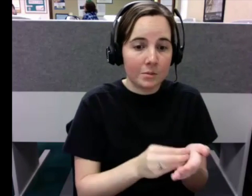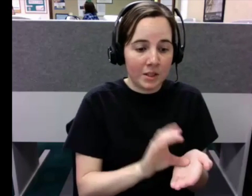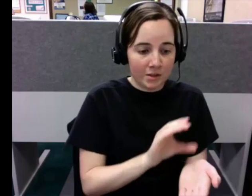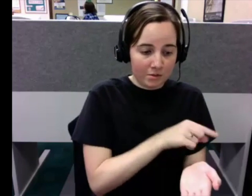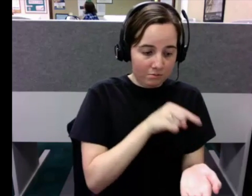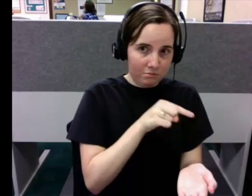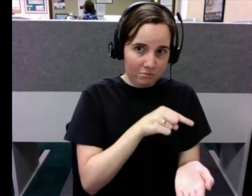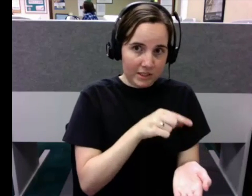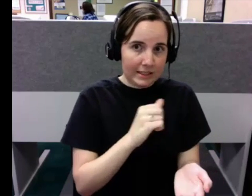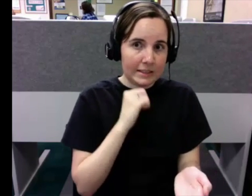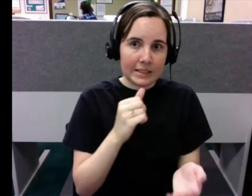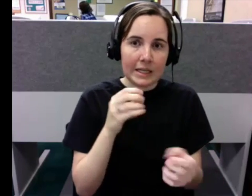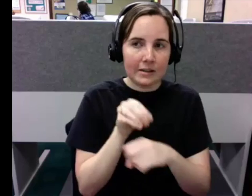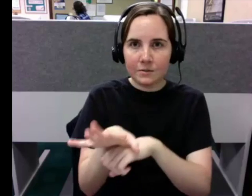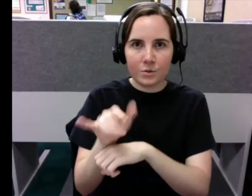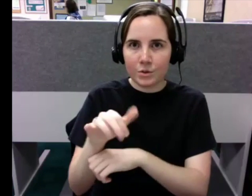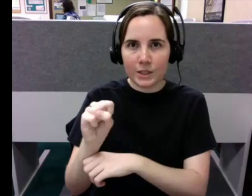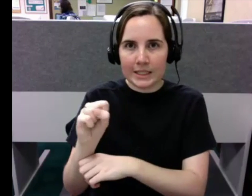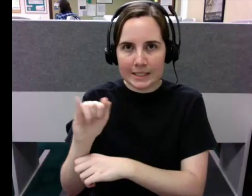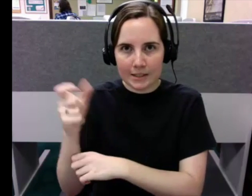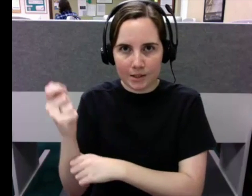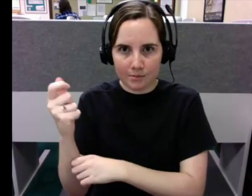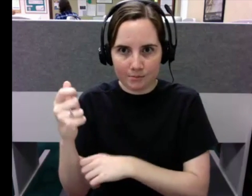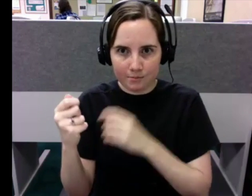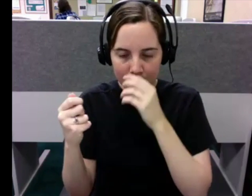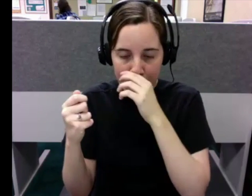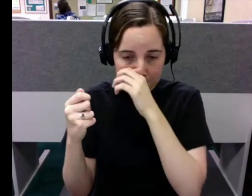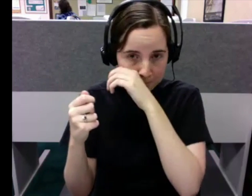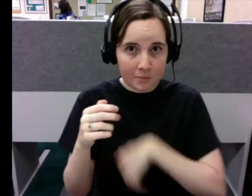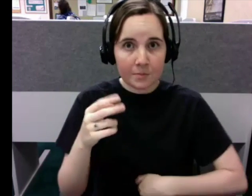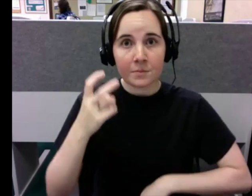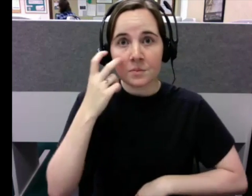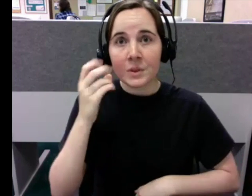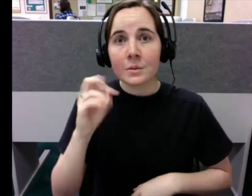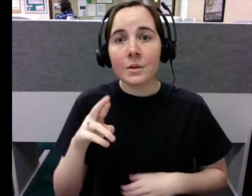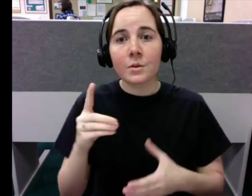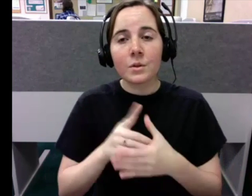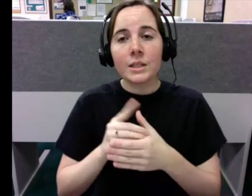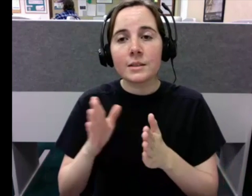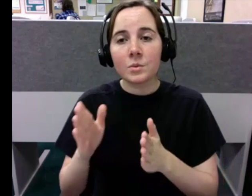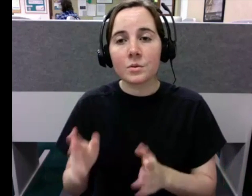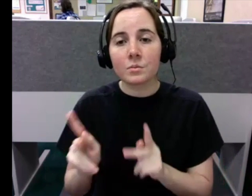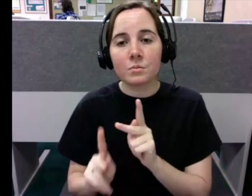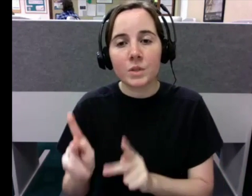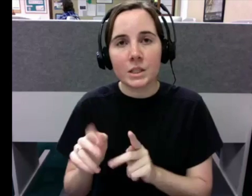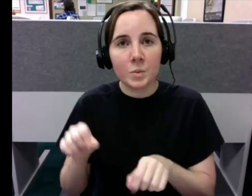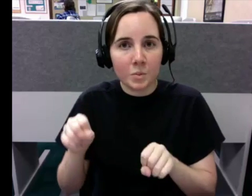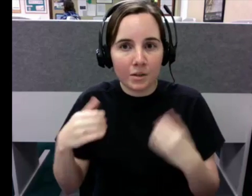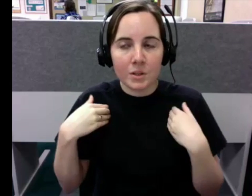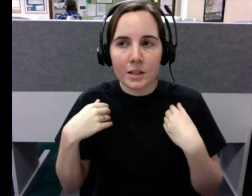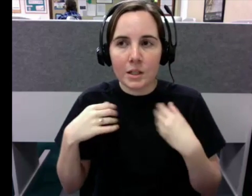Blind or disabled people who apply for SSI may get free special services to help them work.